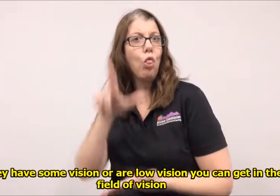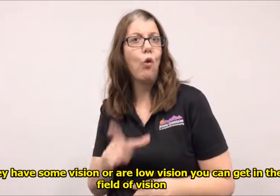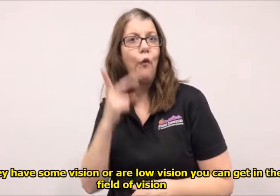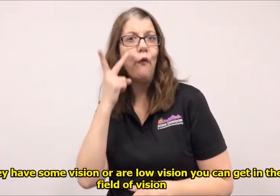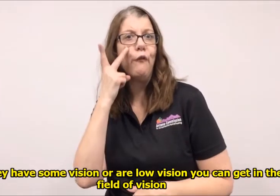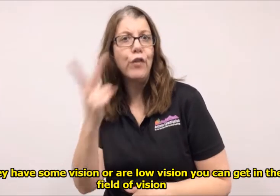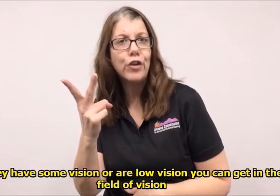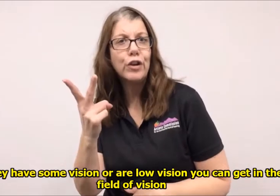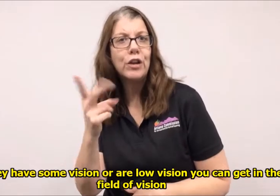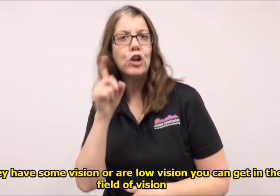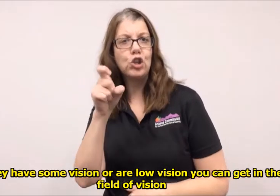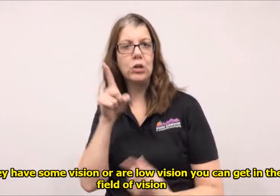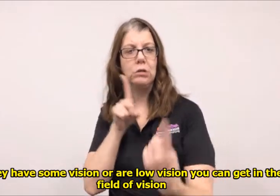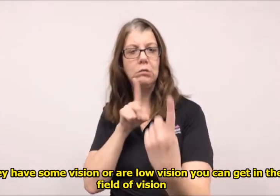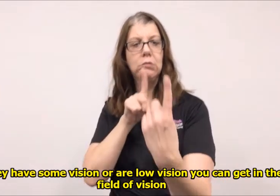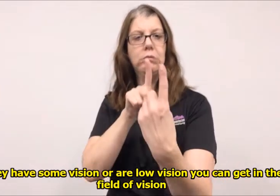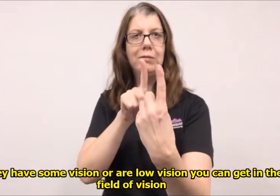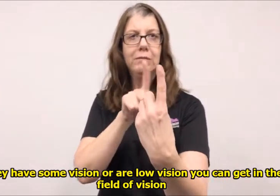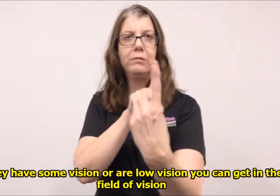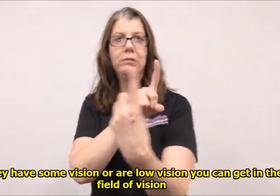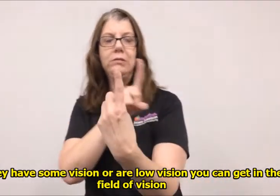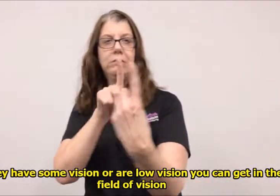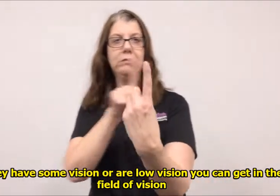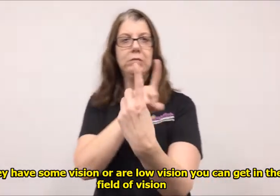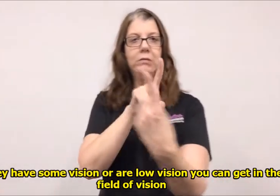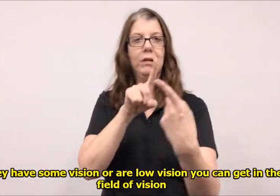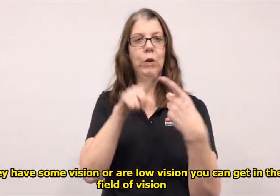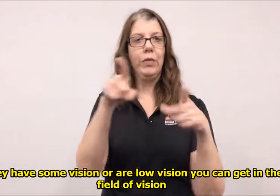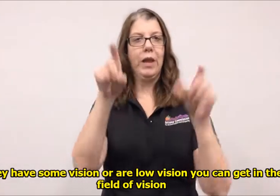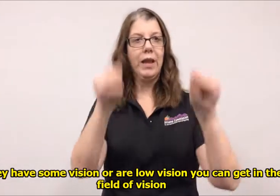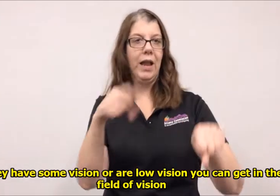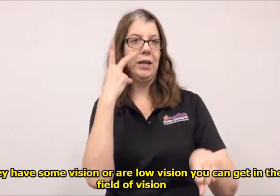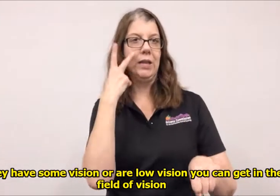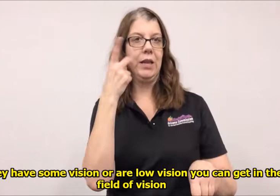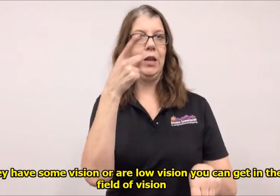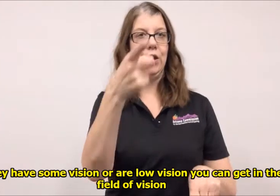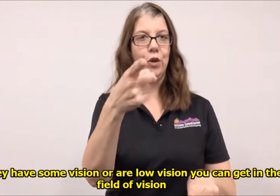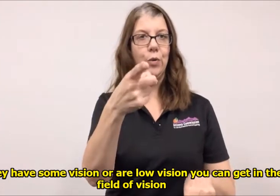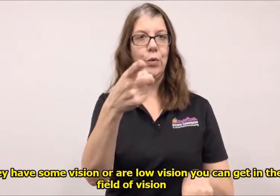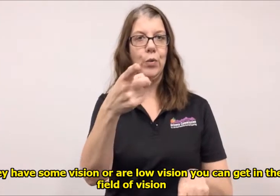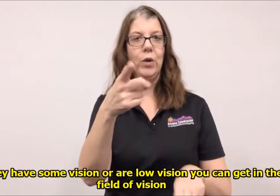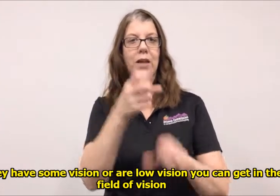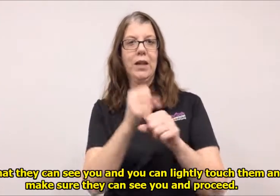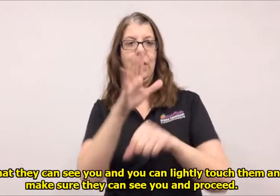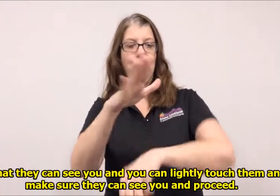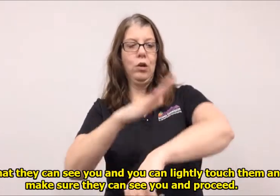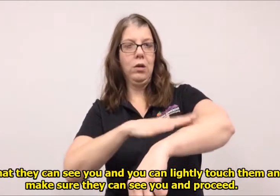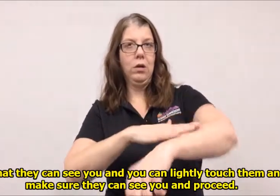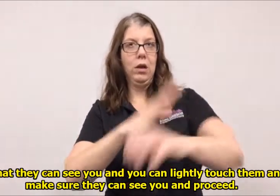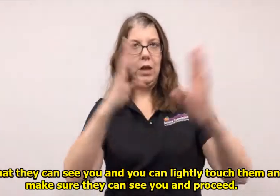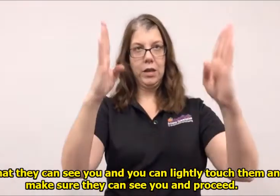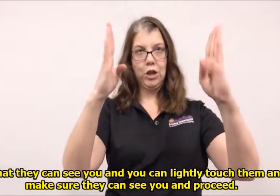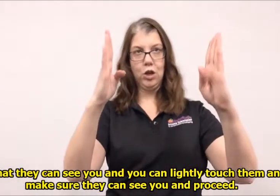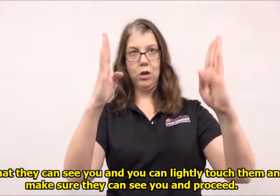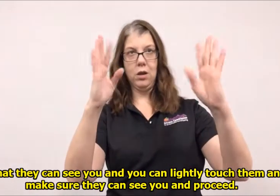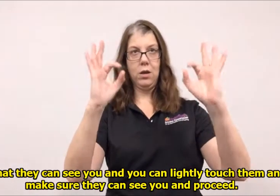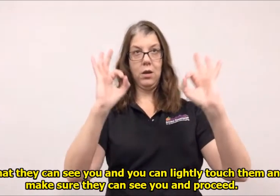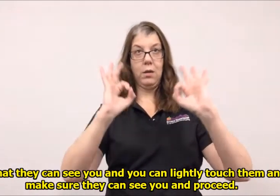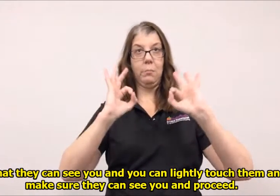they have some vision or are low vision, you can get in their field of vision so that they can see you, and you can lightly touch